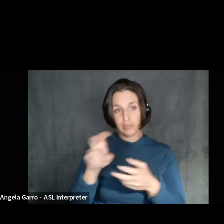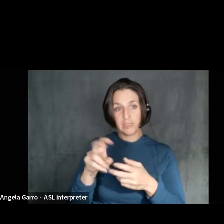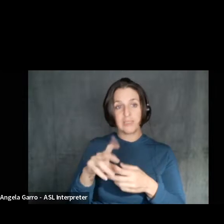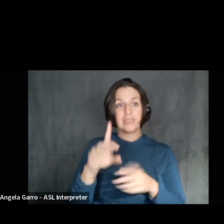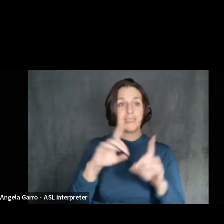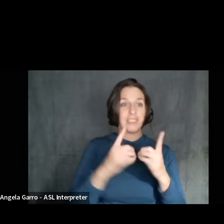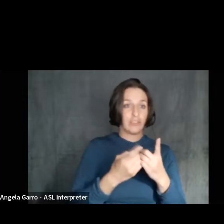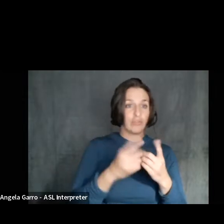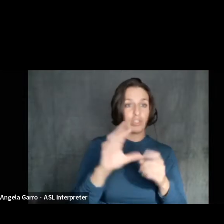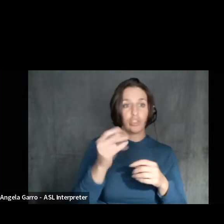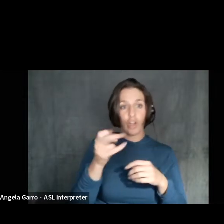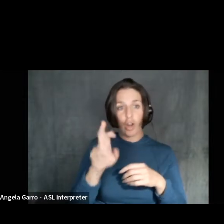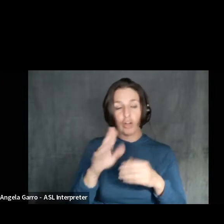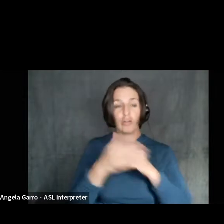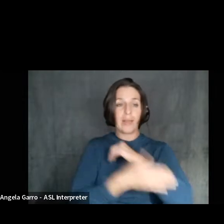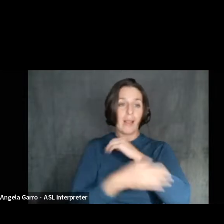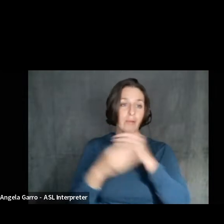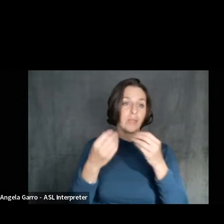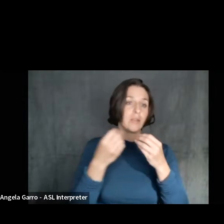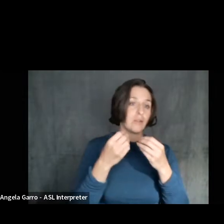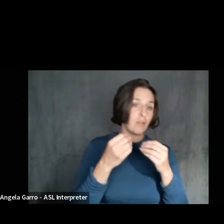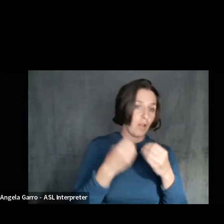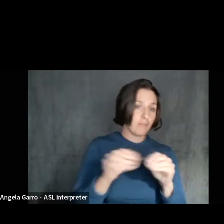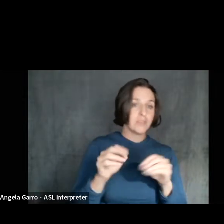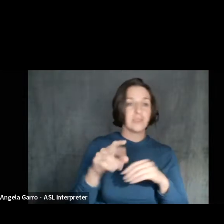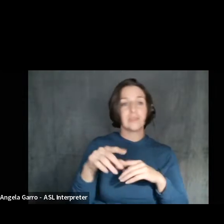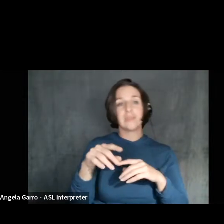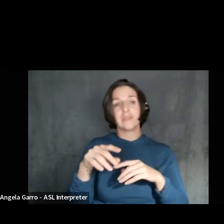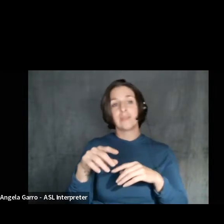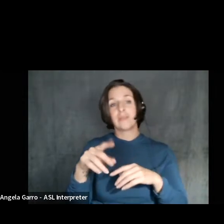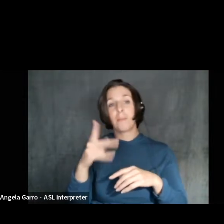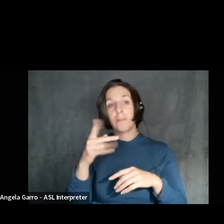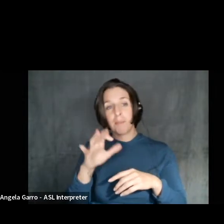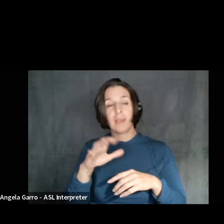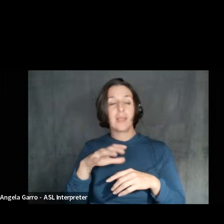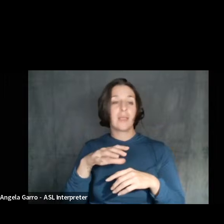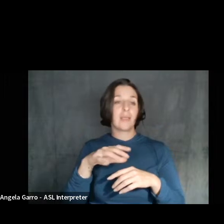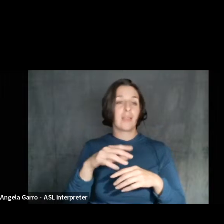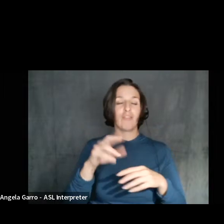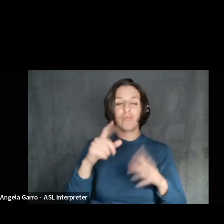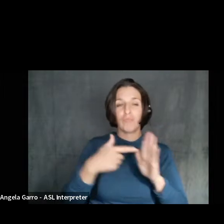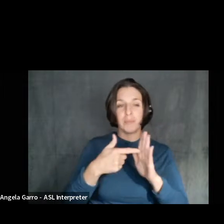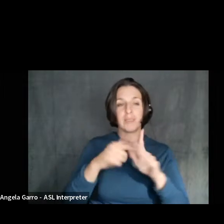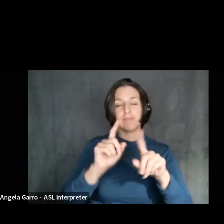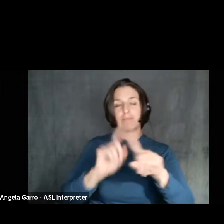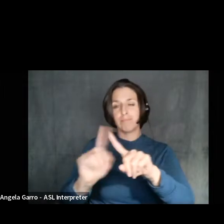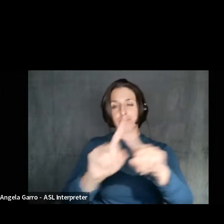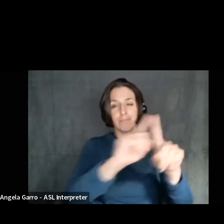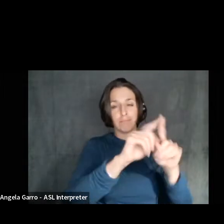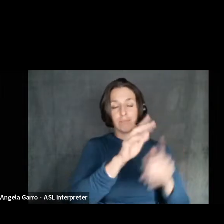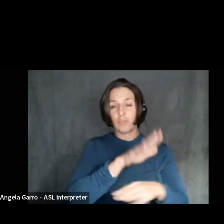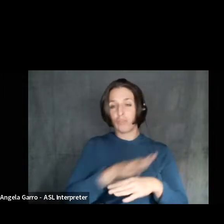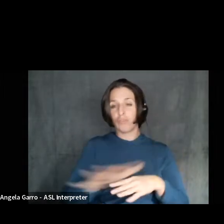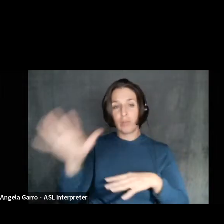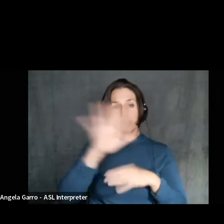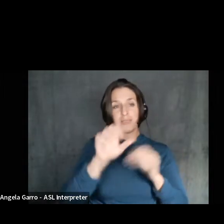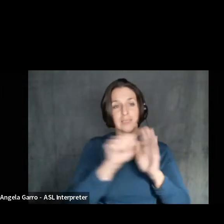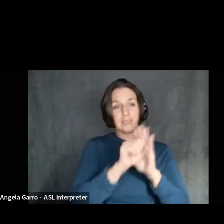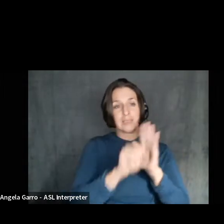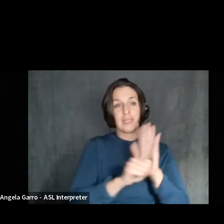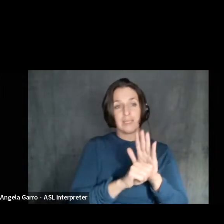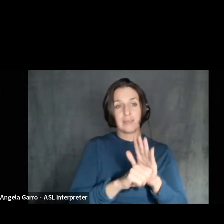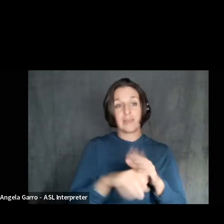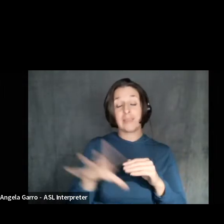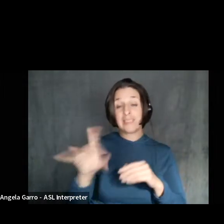charters, county offices, and non-public schools, and representatives from across our entire great state. The ACSE